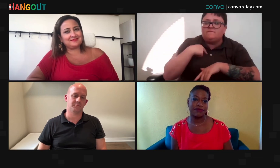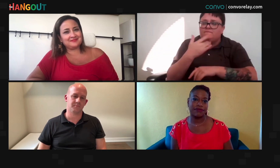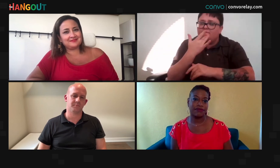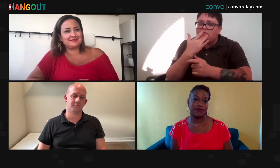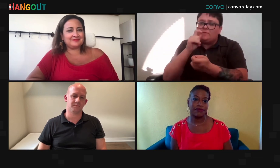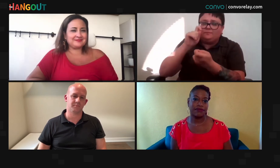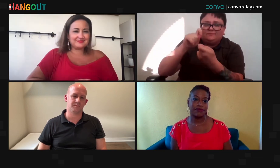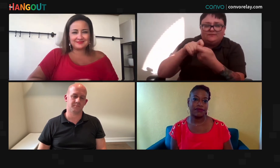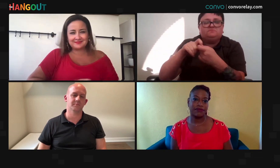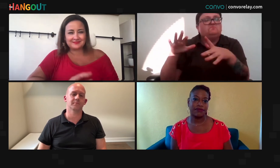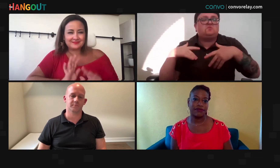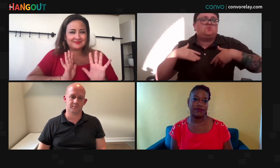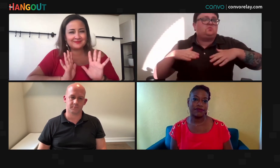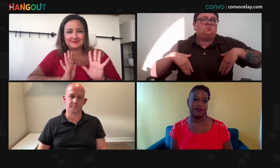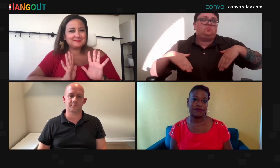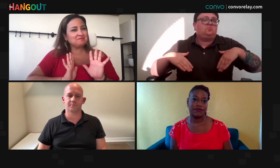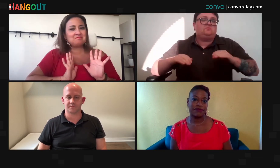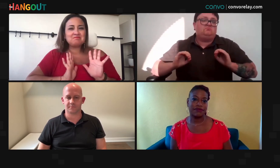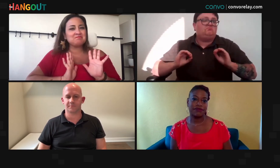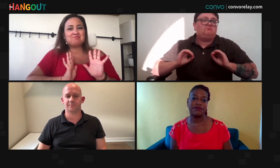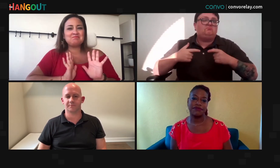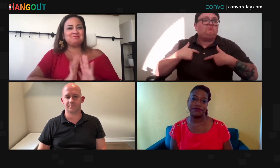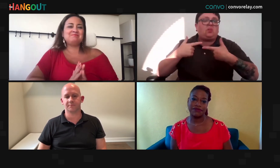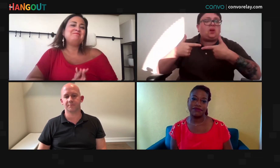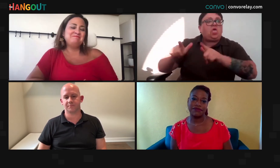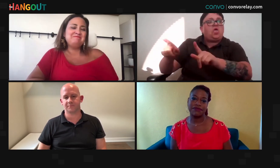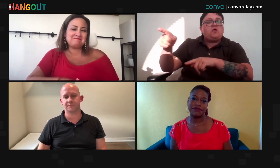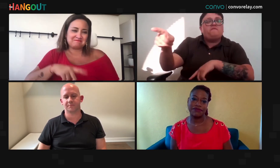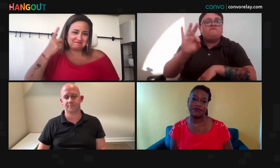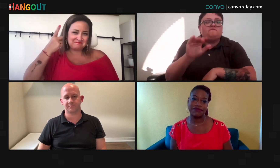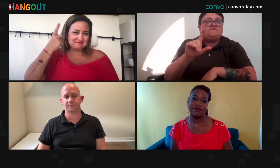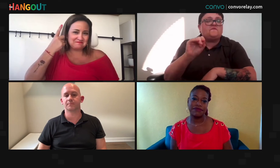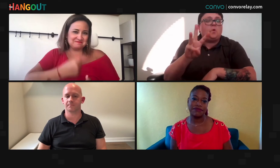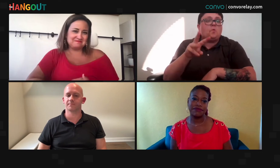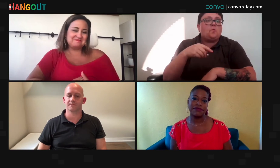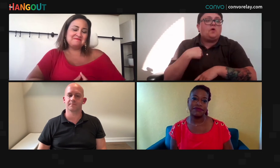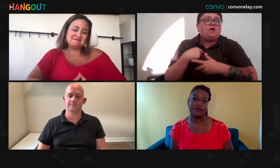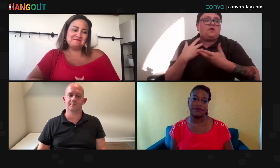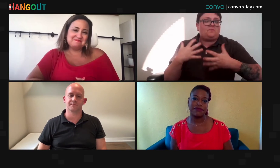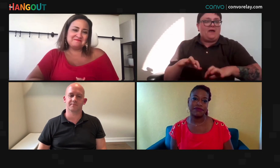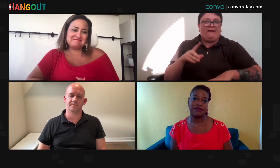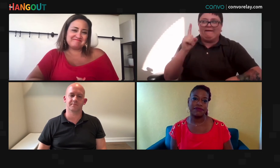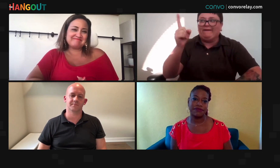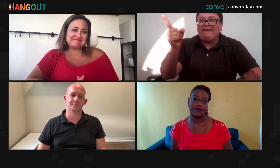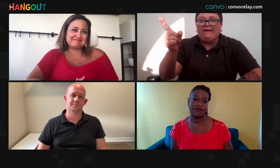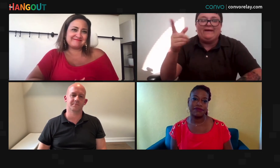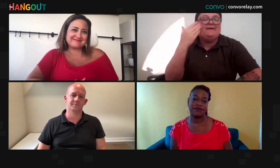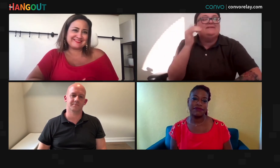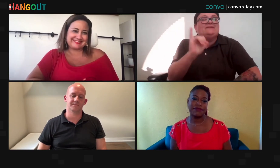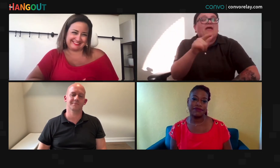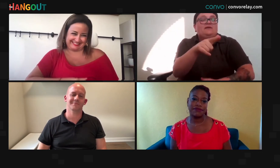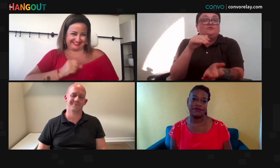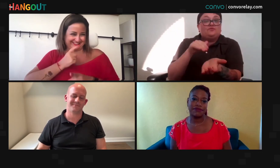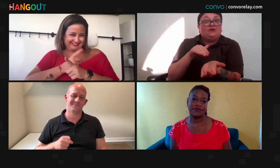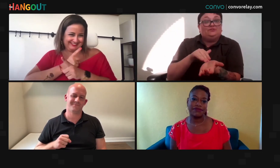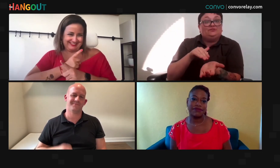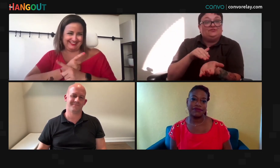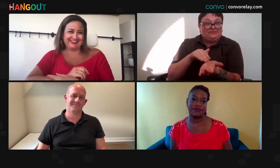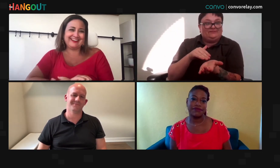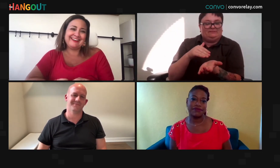my therapist is using, what approach. And I haven't gone to them and said, this is what I want to use or this is what I'd like to do. I just go with the